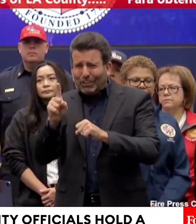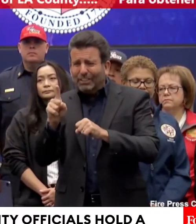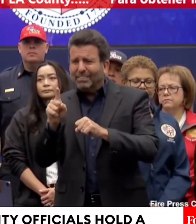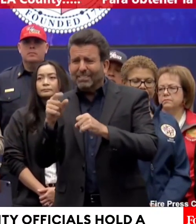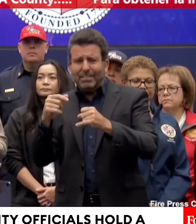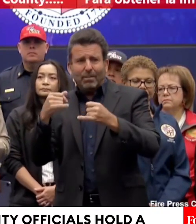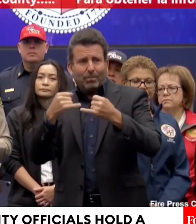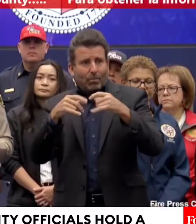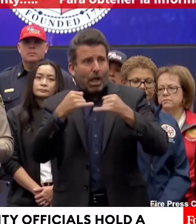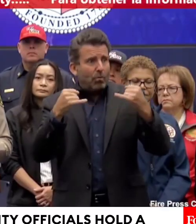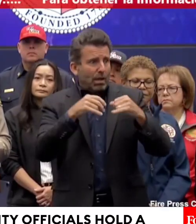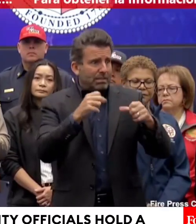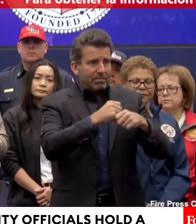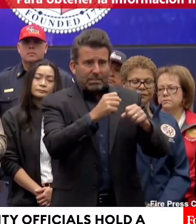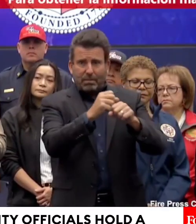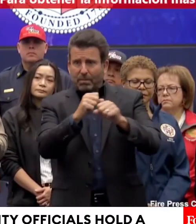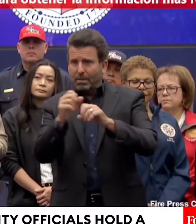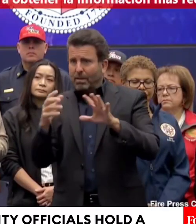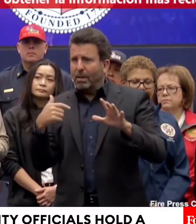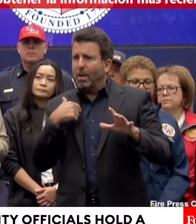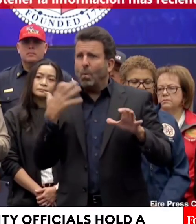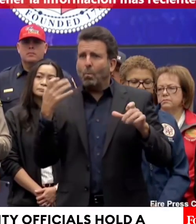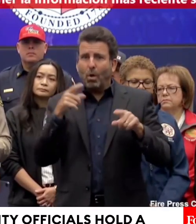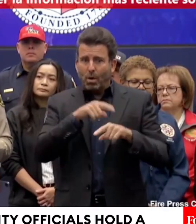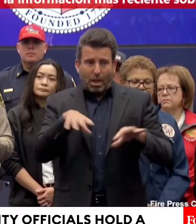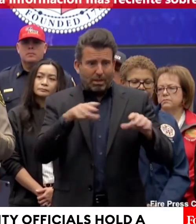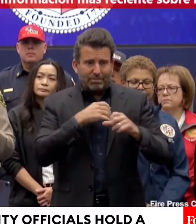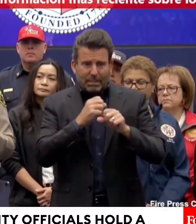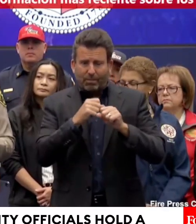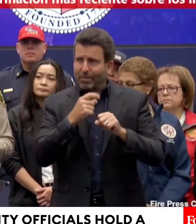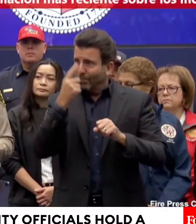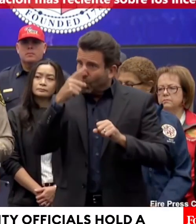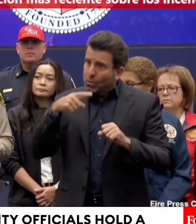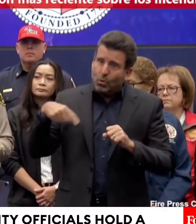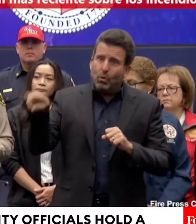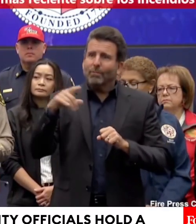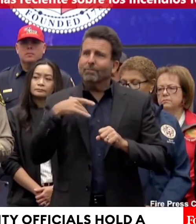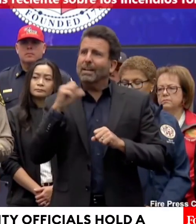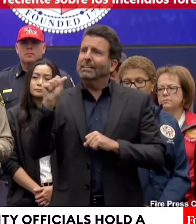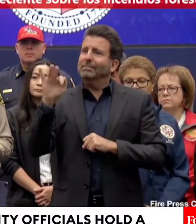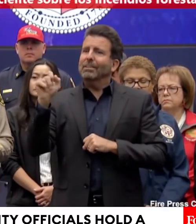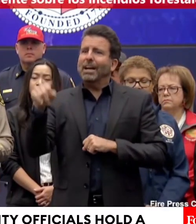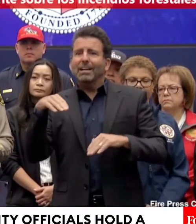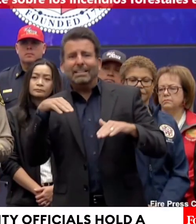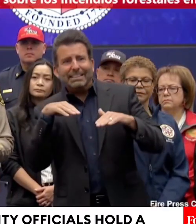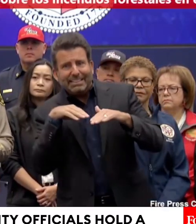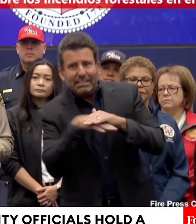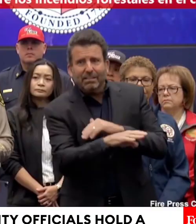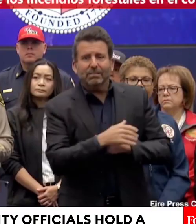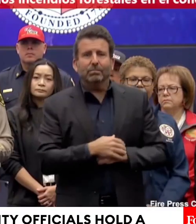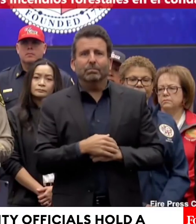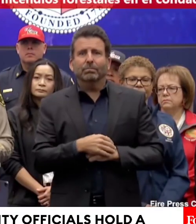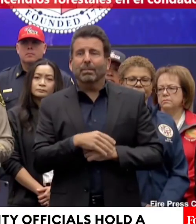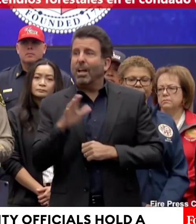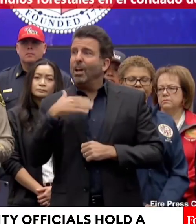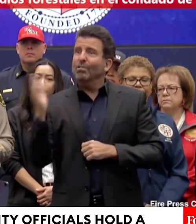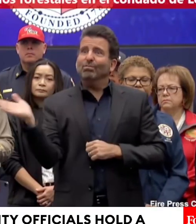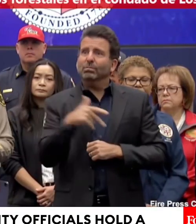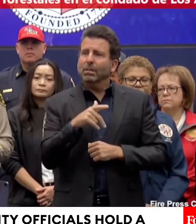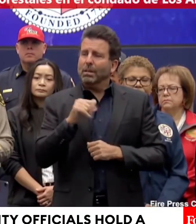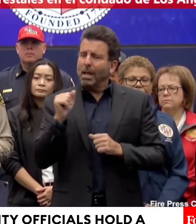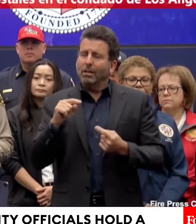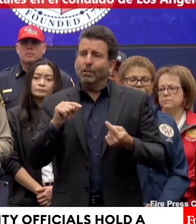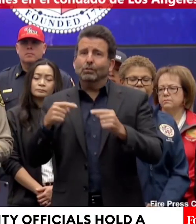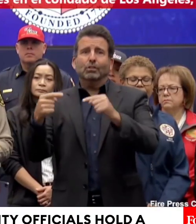We want to get you back into your homes, but we can't allow that until it is safe for you to do so. In